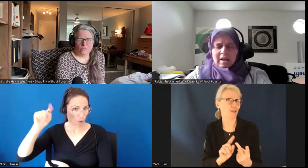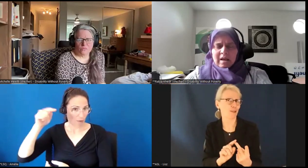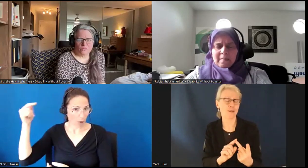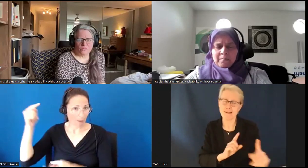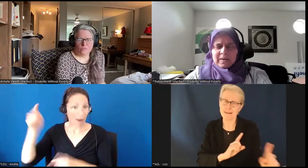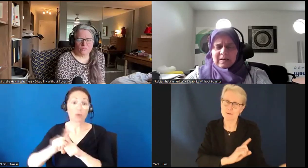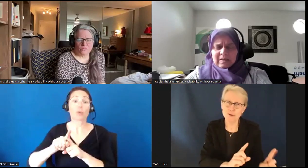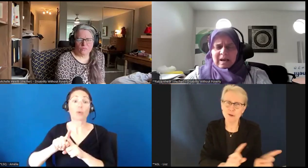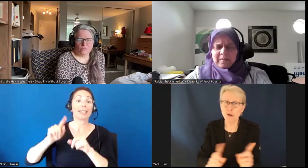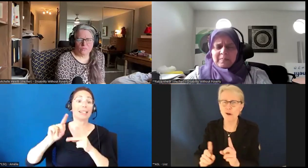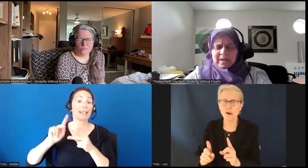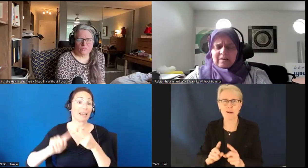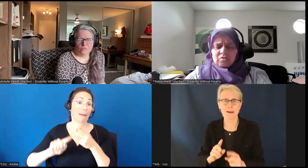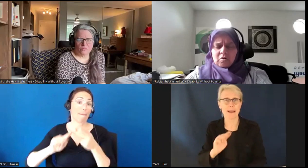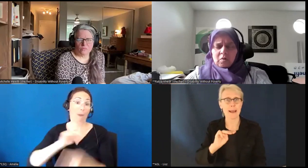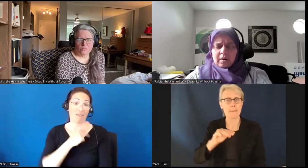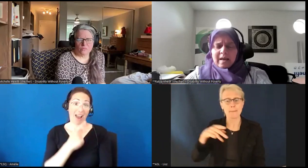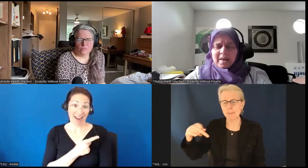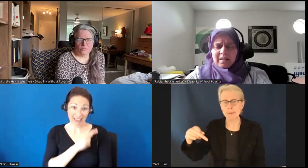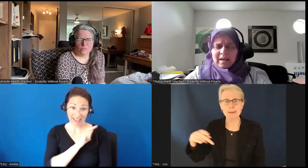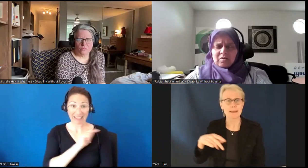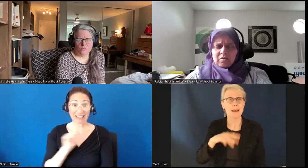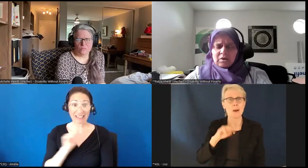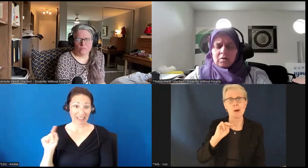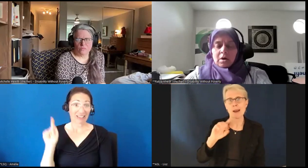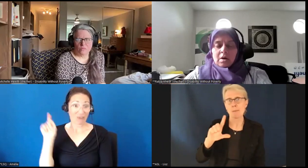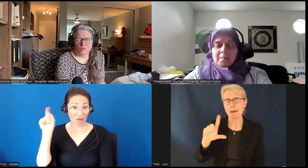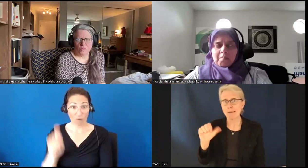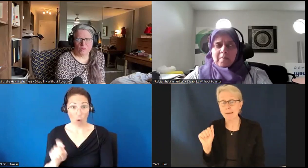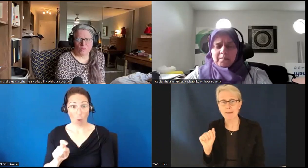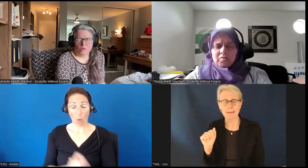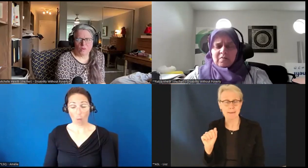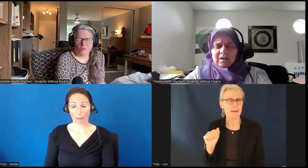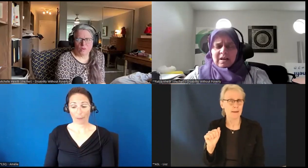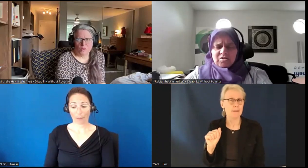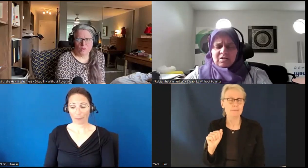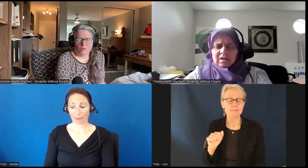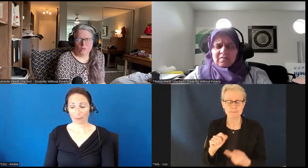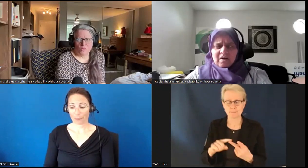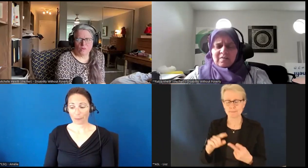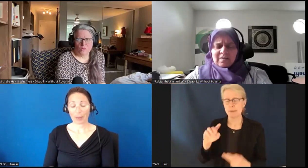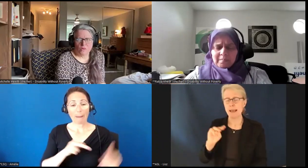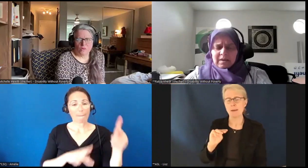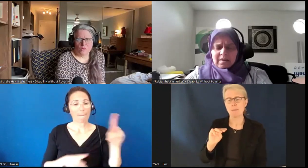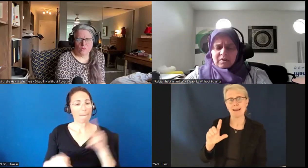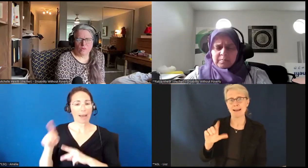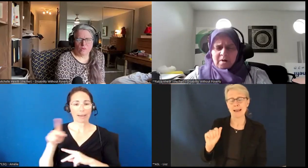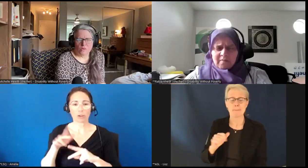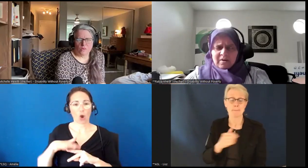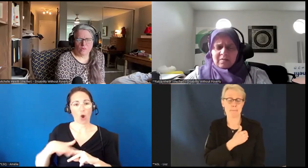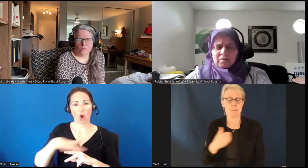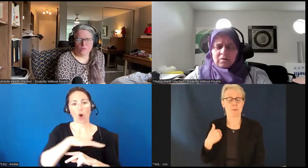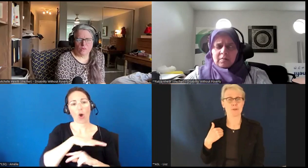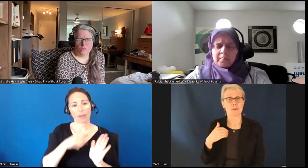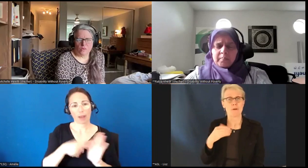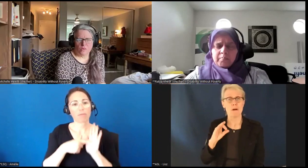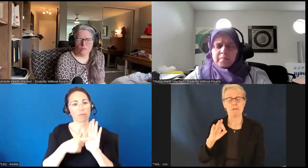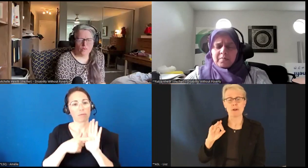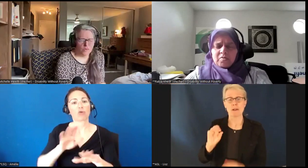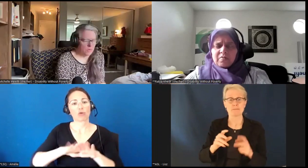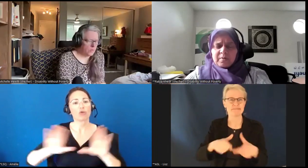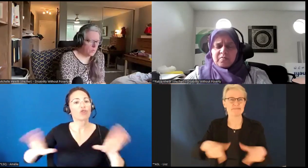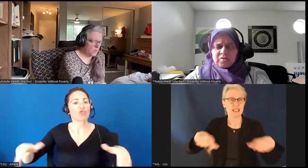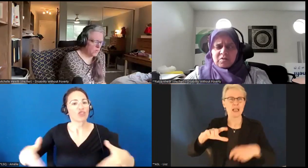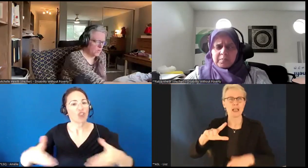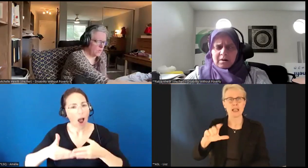uh, MPPs or MLAs. So your members of the Legislative Assembly of your province or your